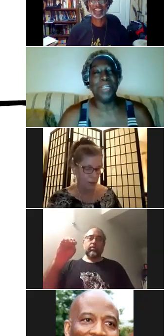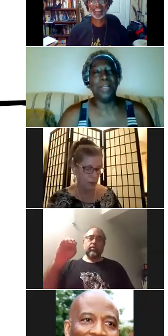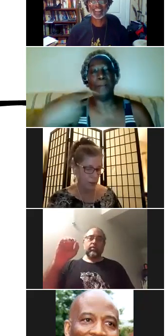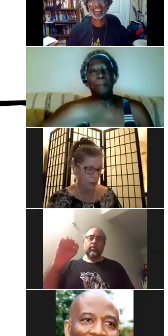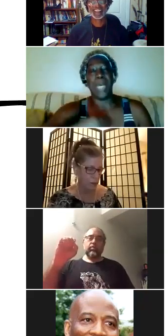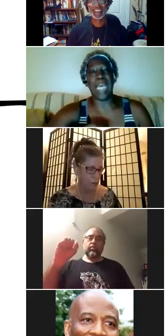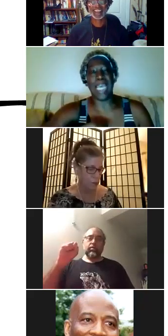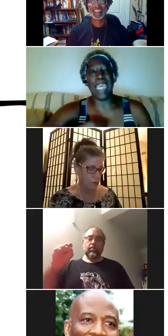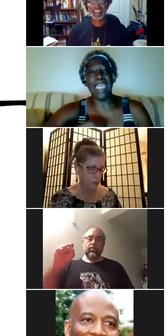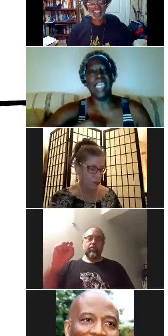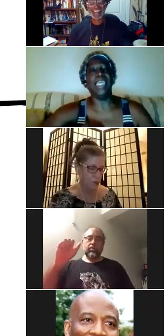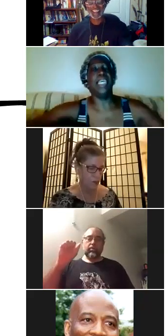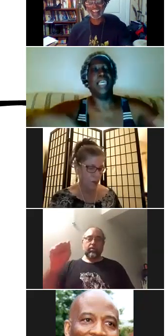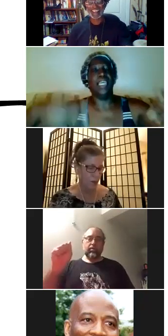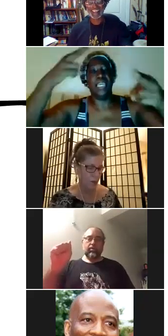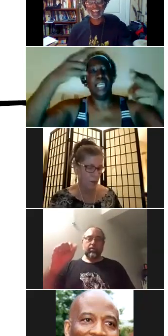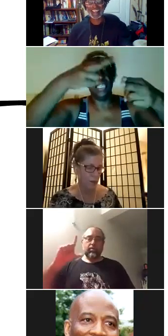So my